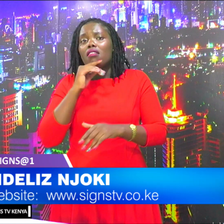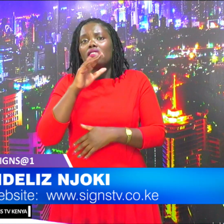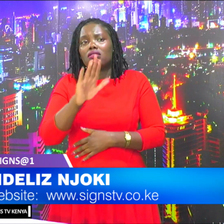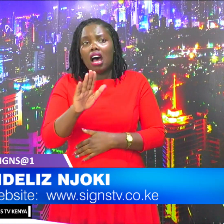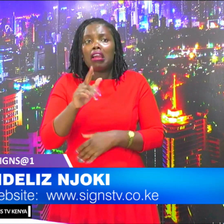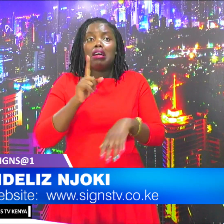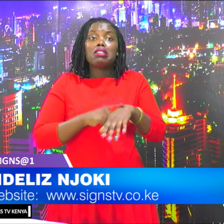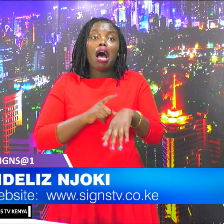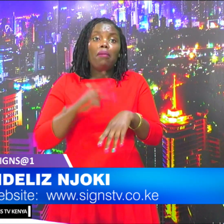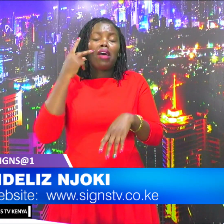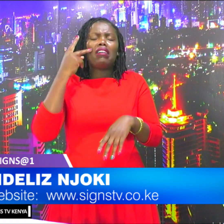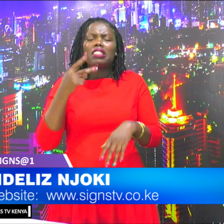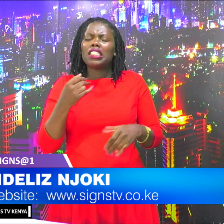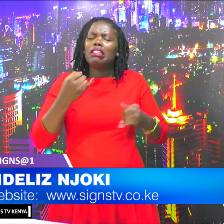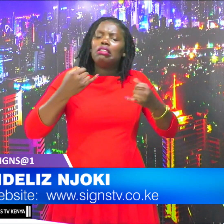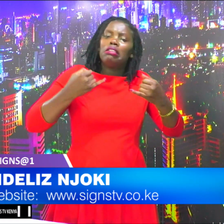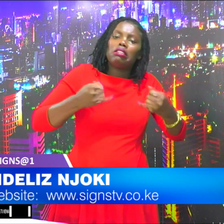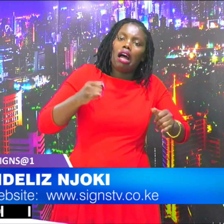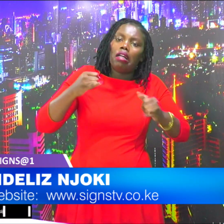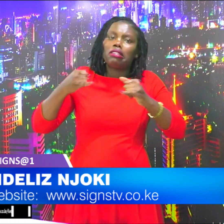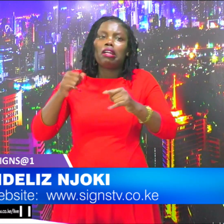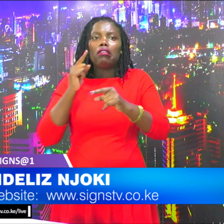several fundraising attempts failed.